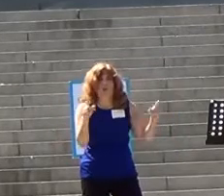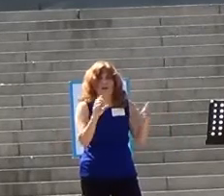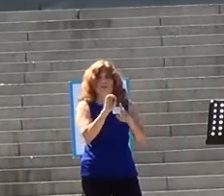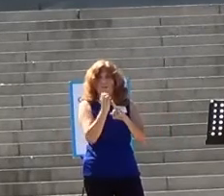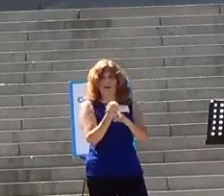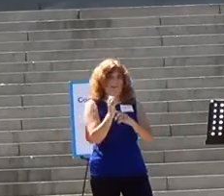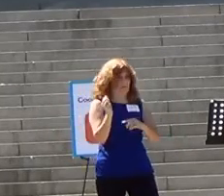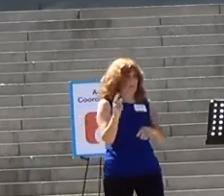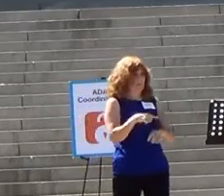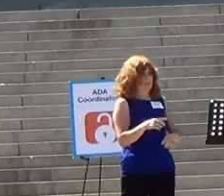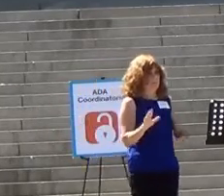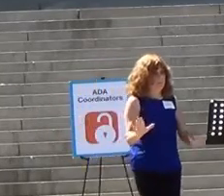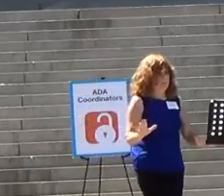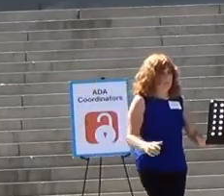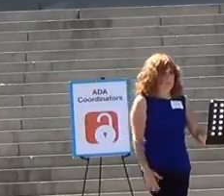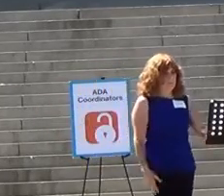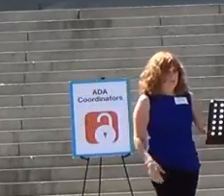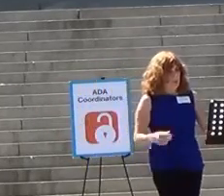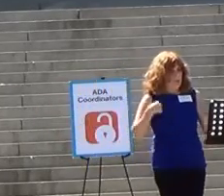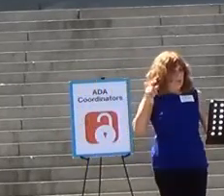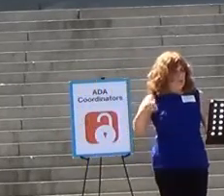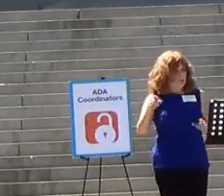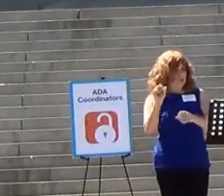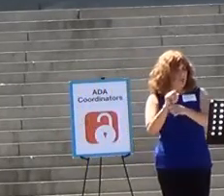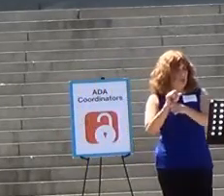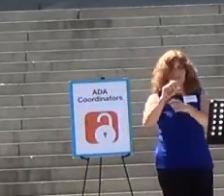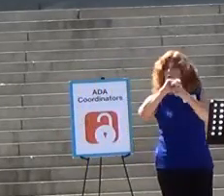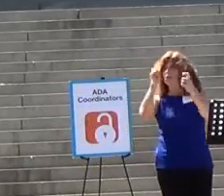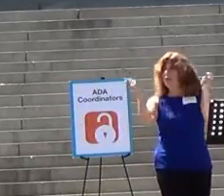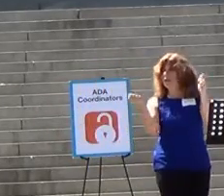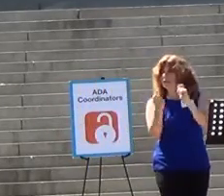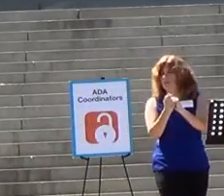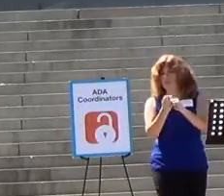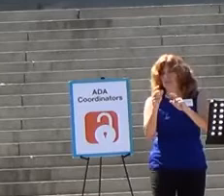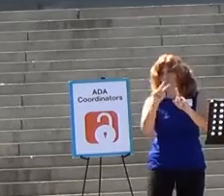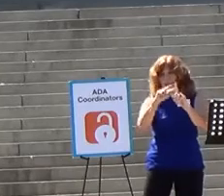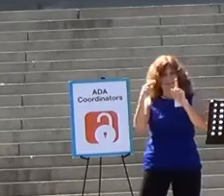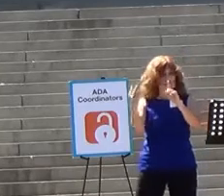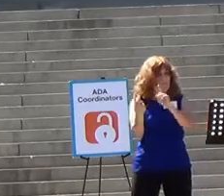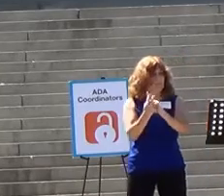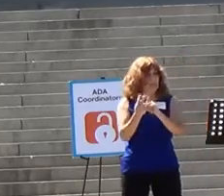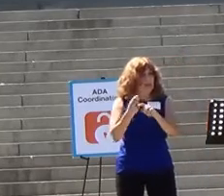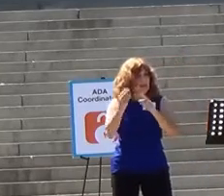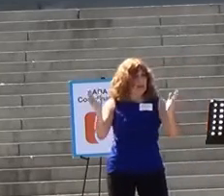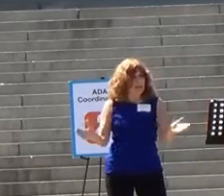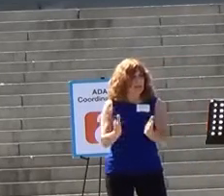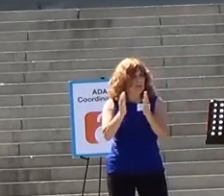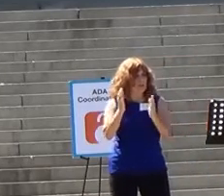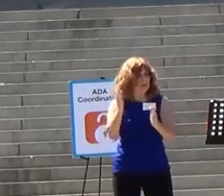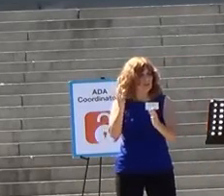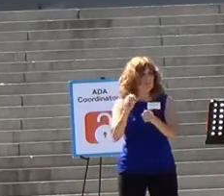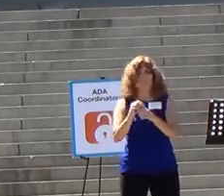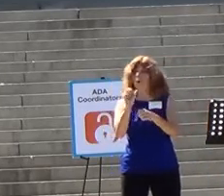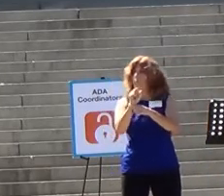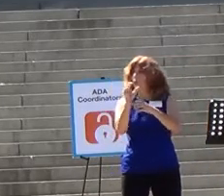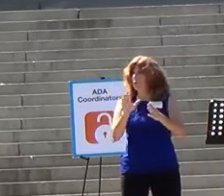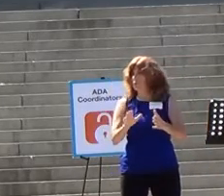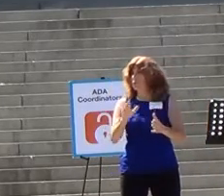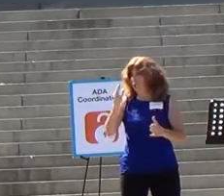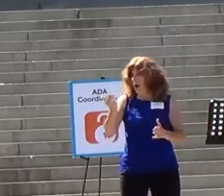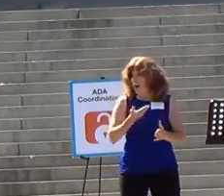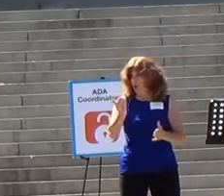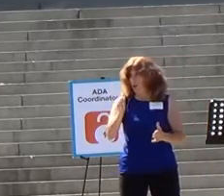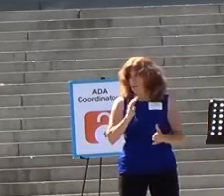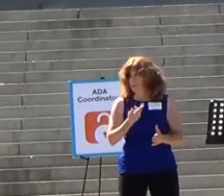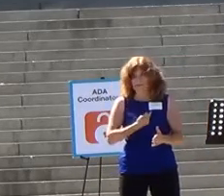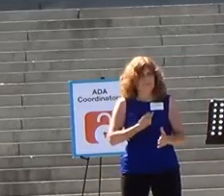are very visual and are very aware of our environment at all times. We need to work to change this